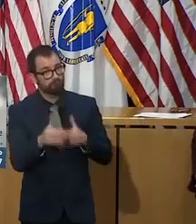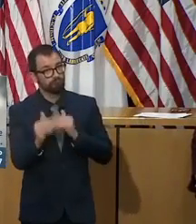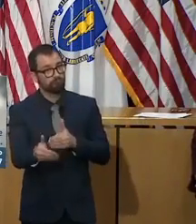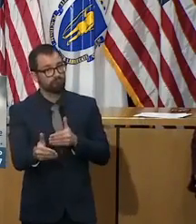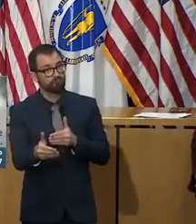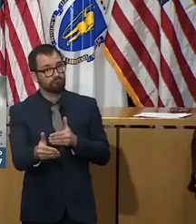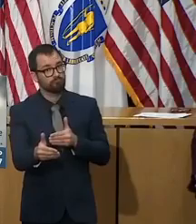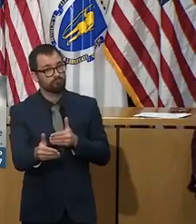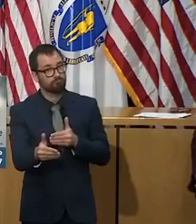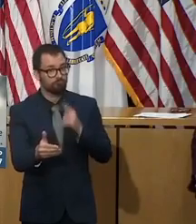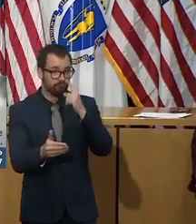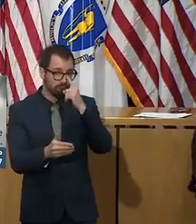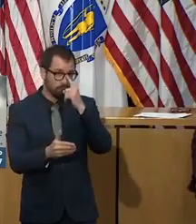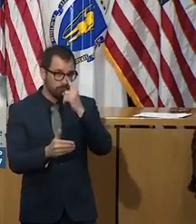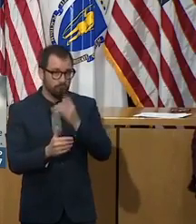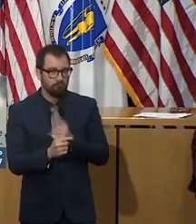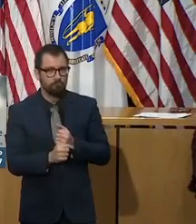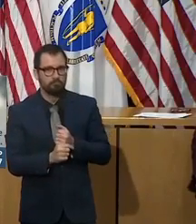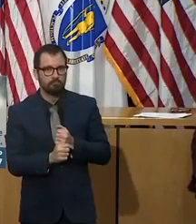about.